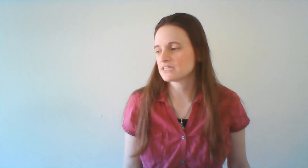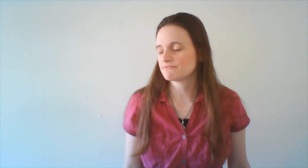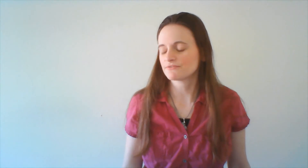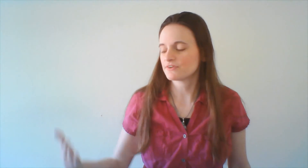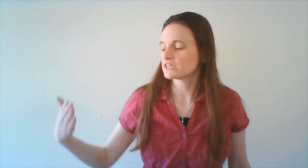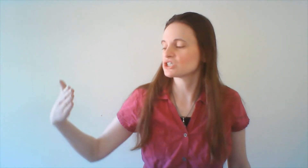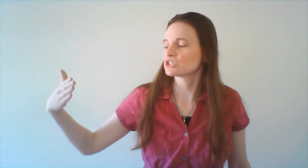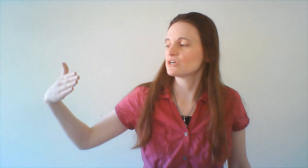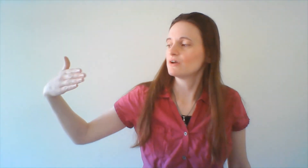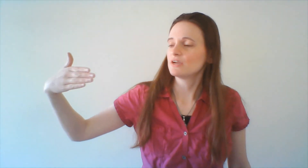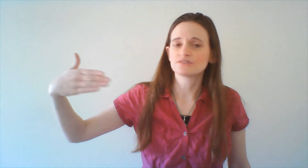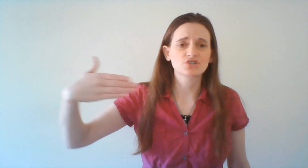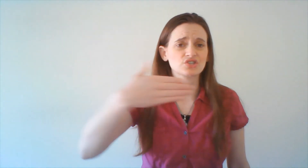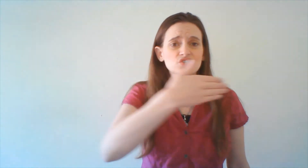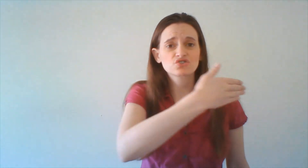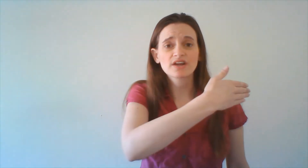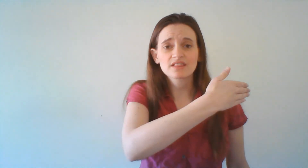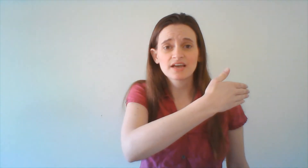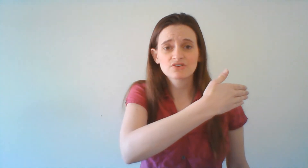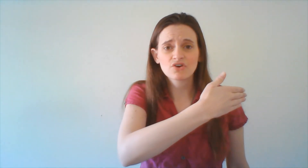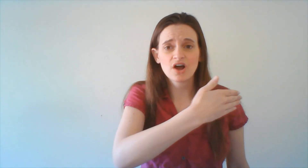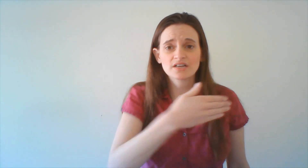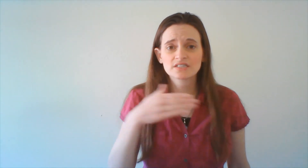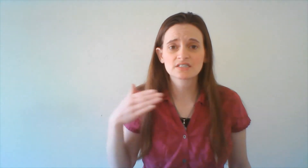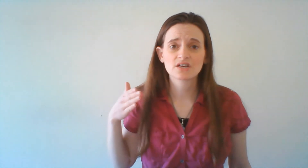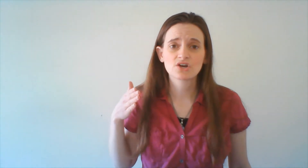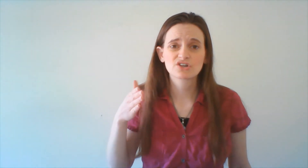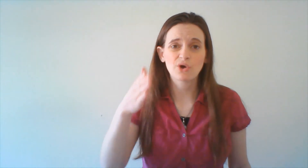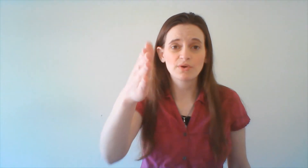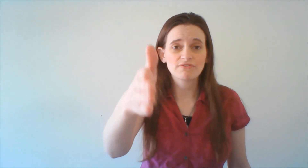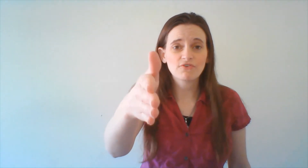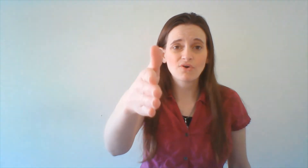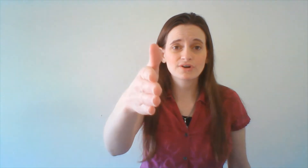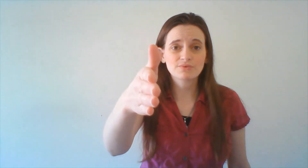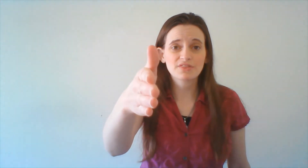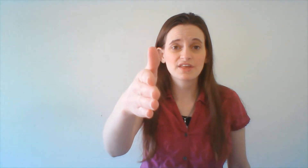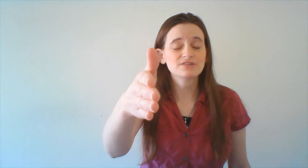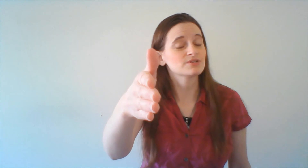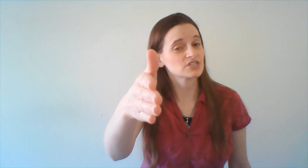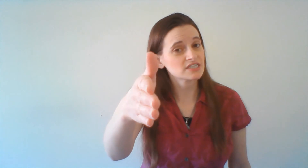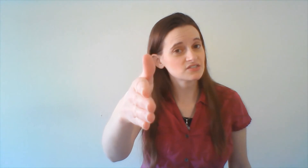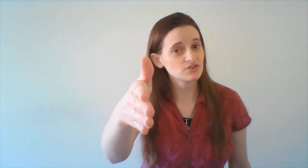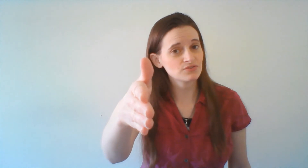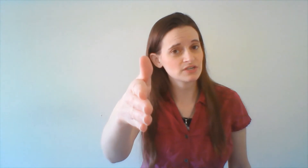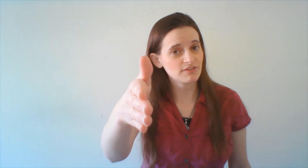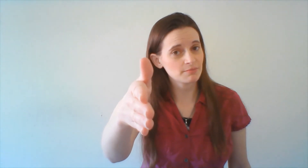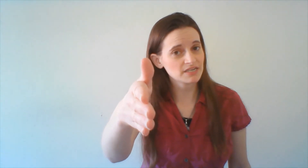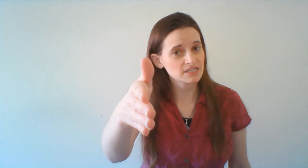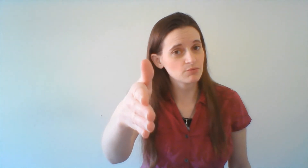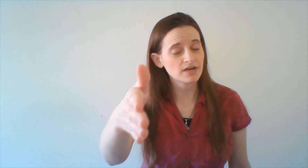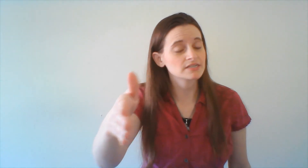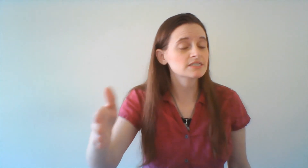for fish, it's just a straight line cross, going forward with it, which is easier developmentally